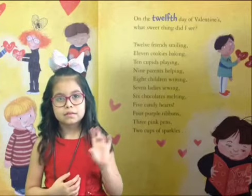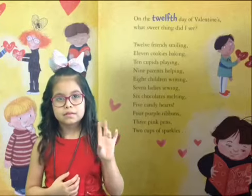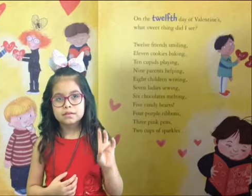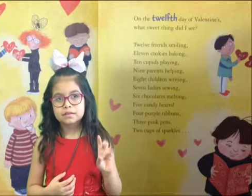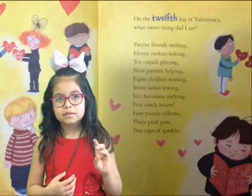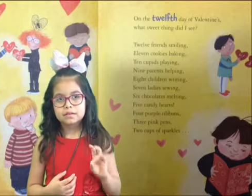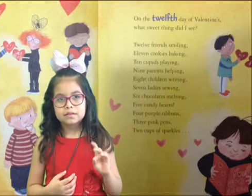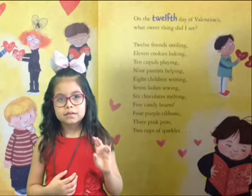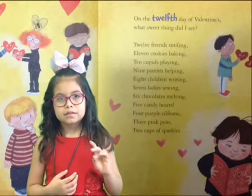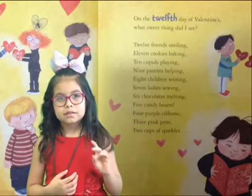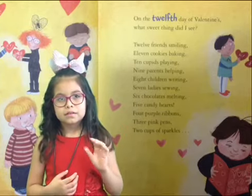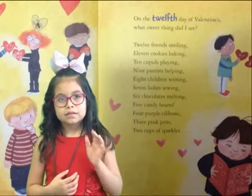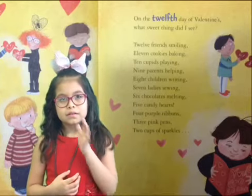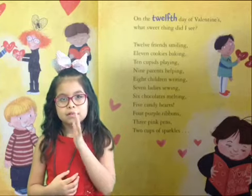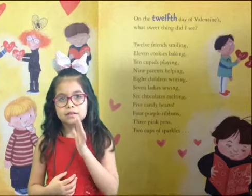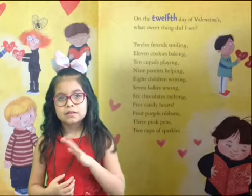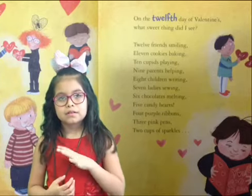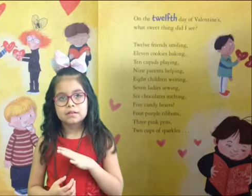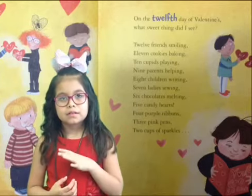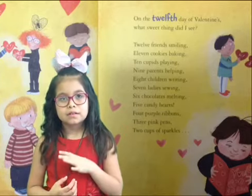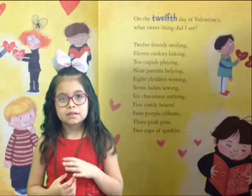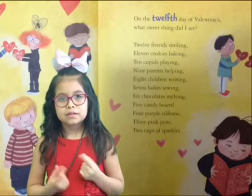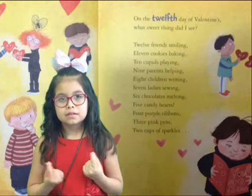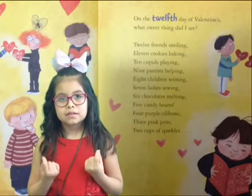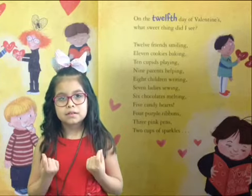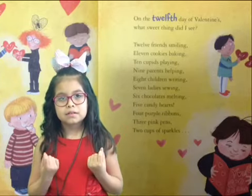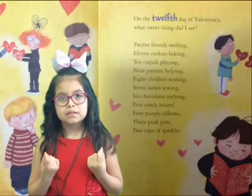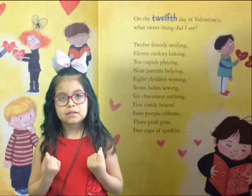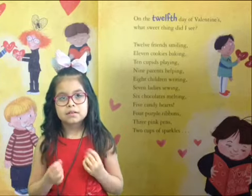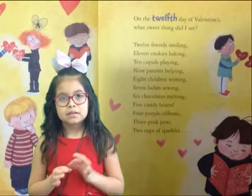Seven ladies chewing,